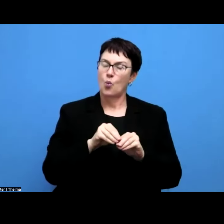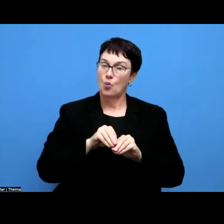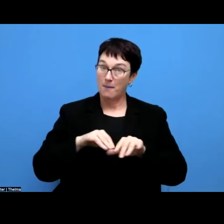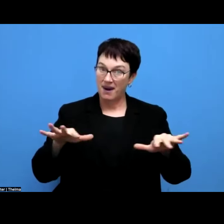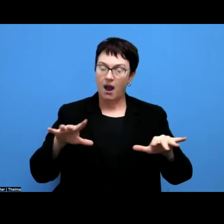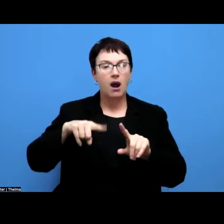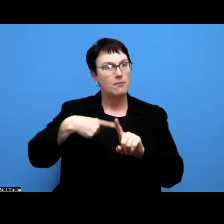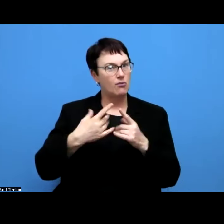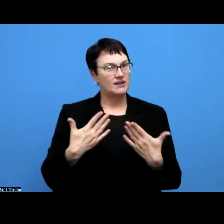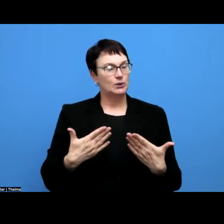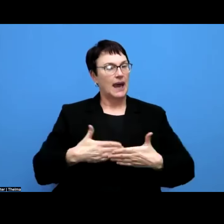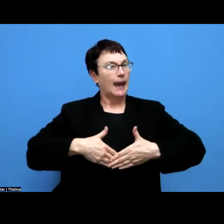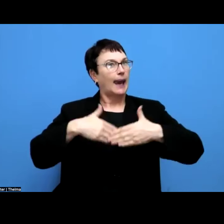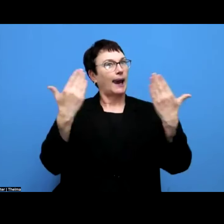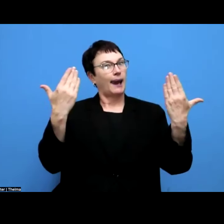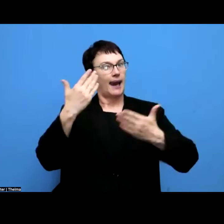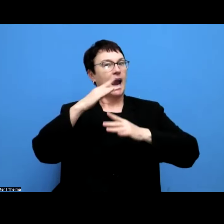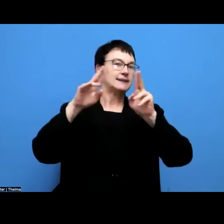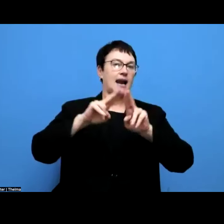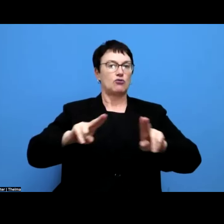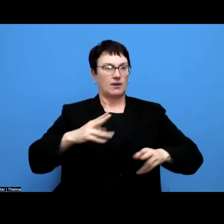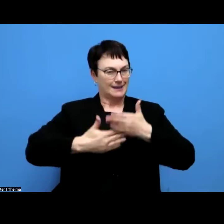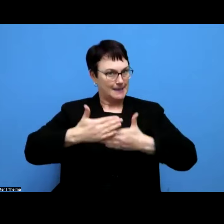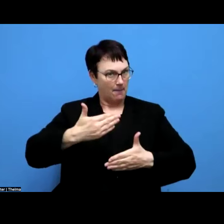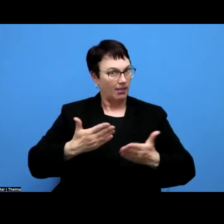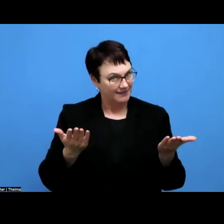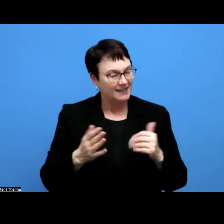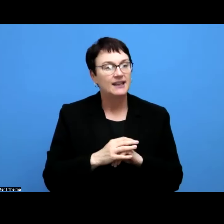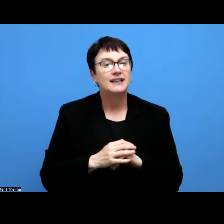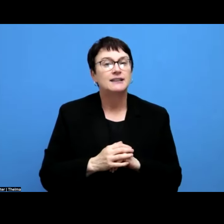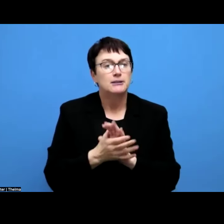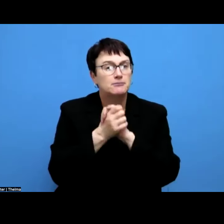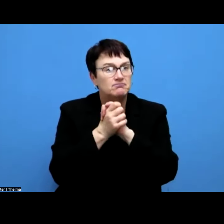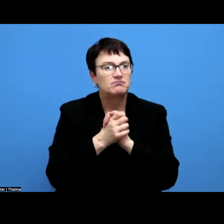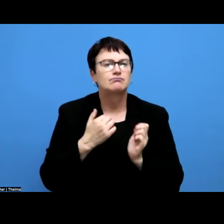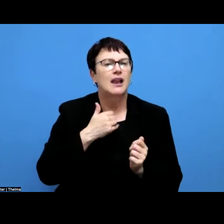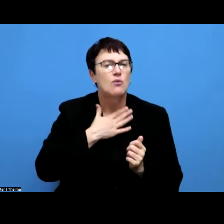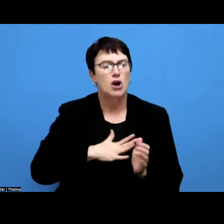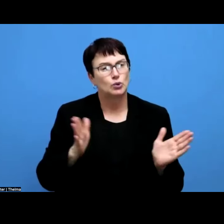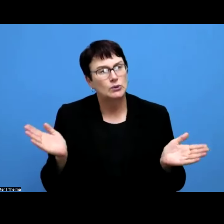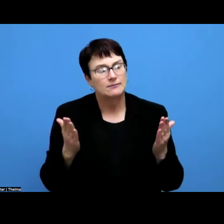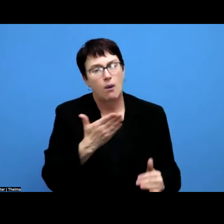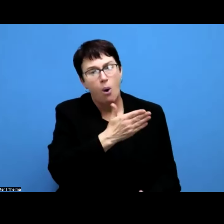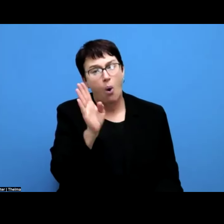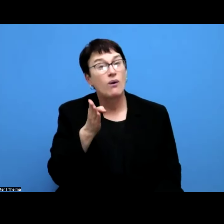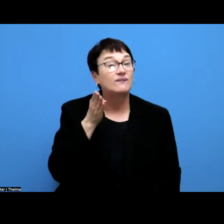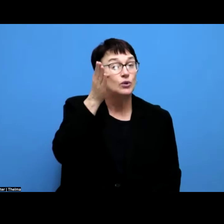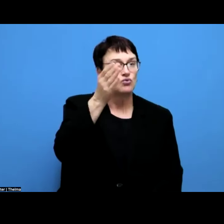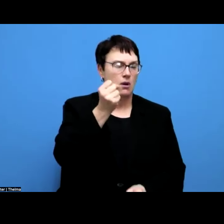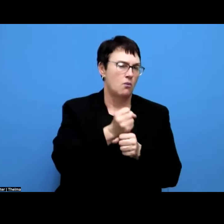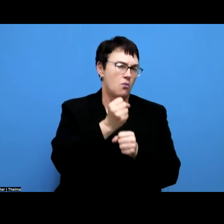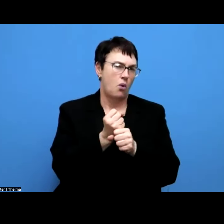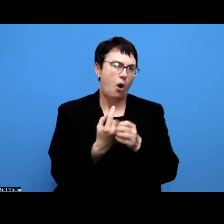with a positive message focused on future collaboration and opportunity. We know that investing